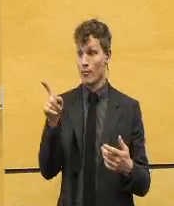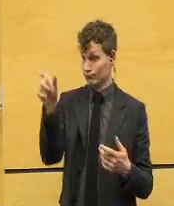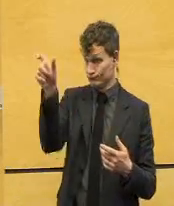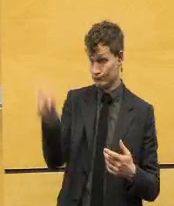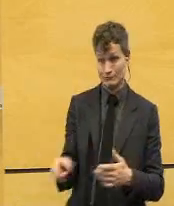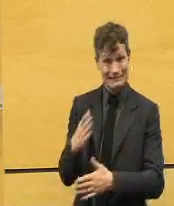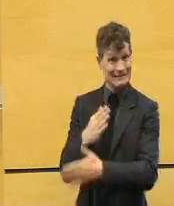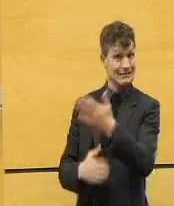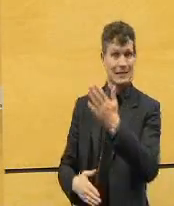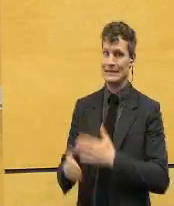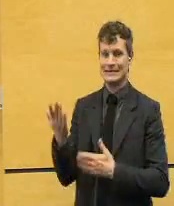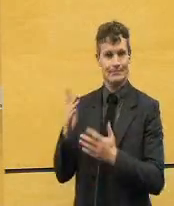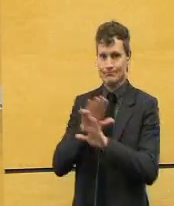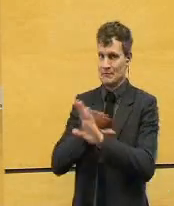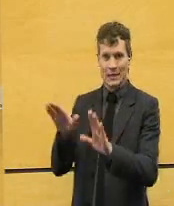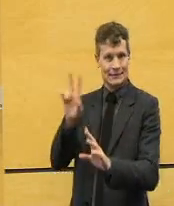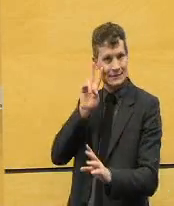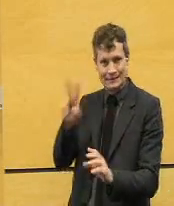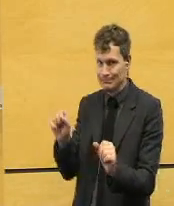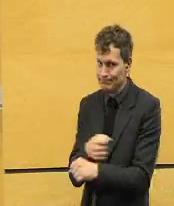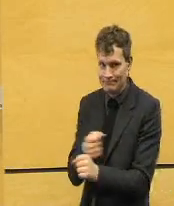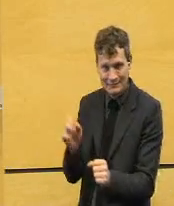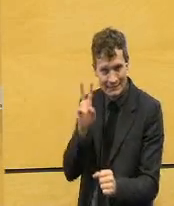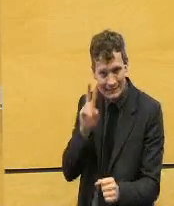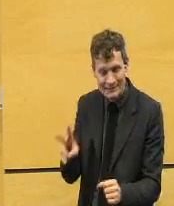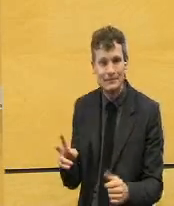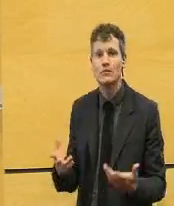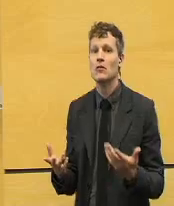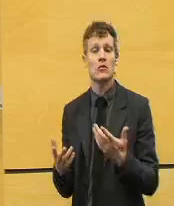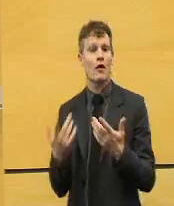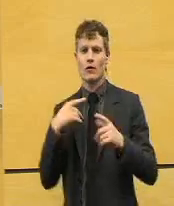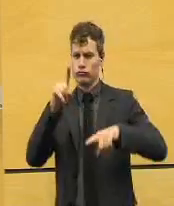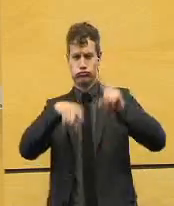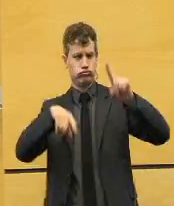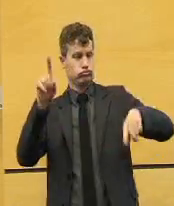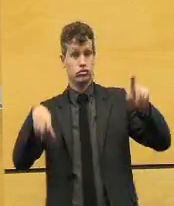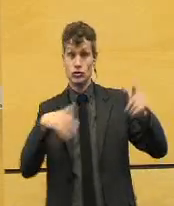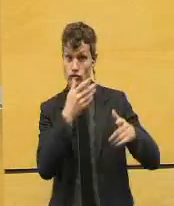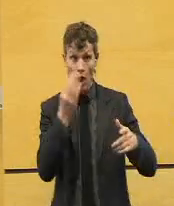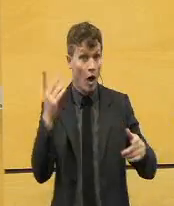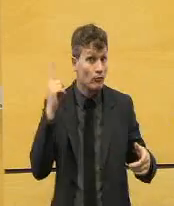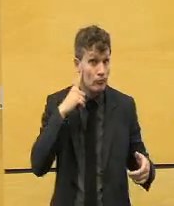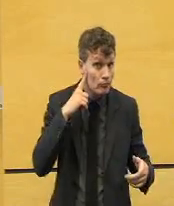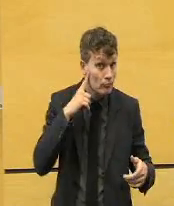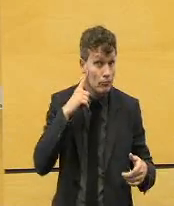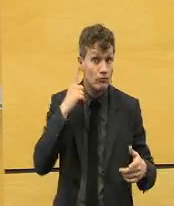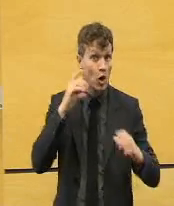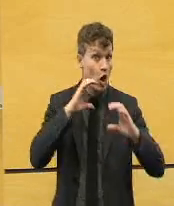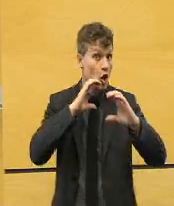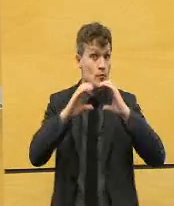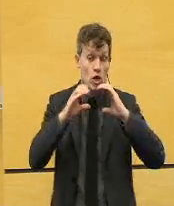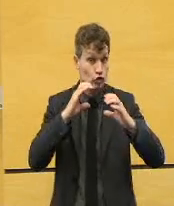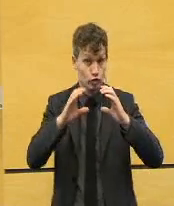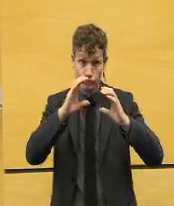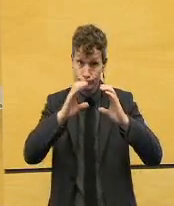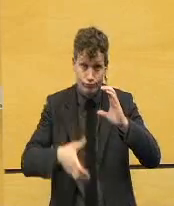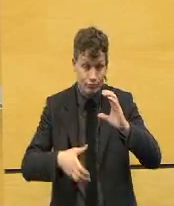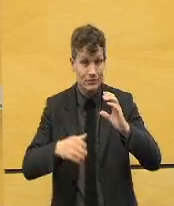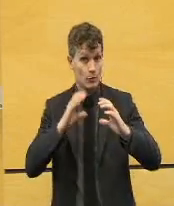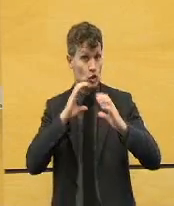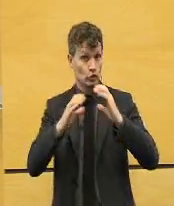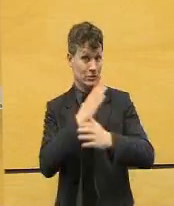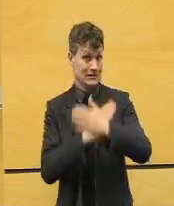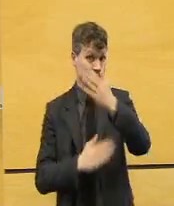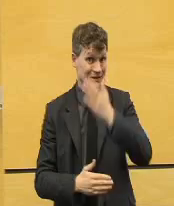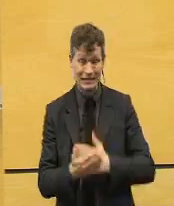persons with visual disabilities, 2 are persons with hearing and communication disabilities, and 1